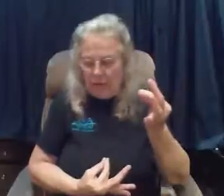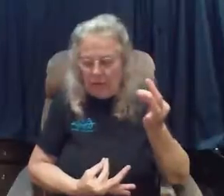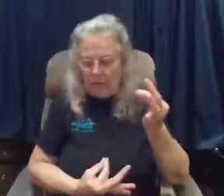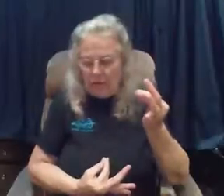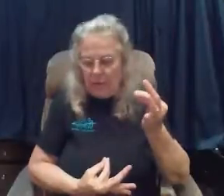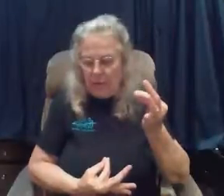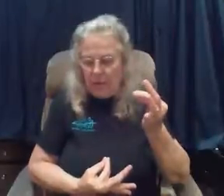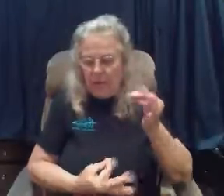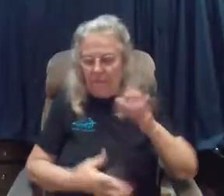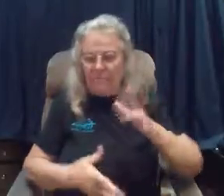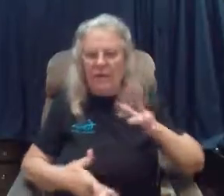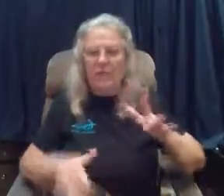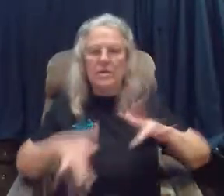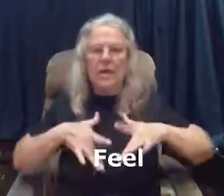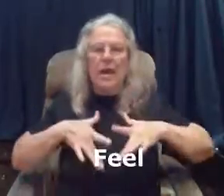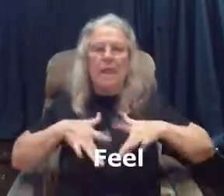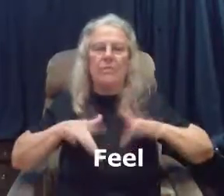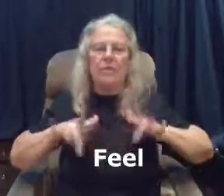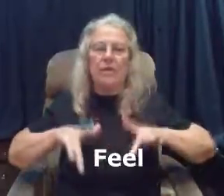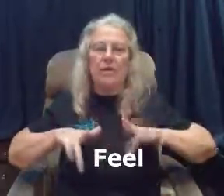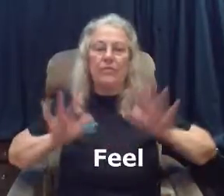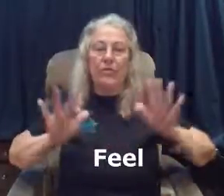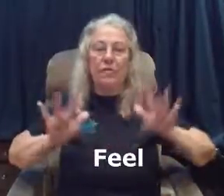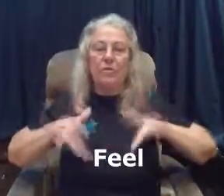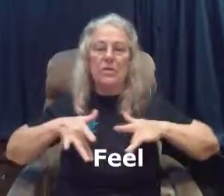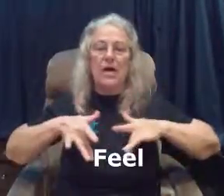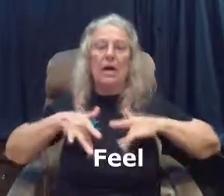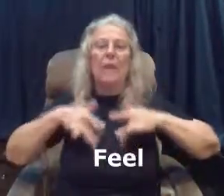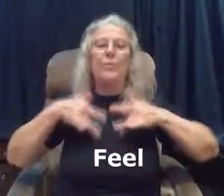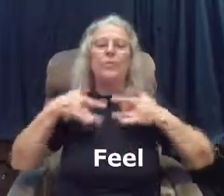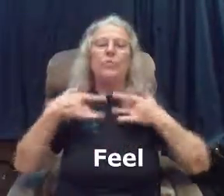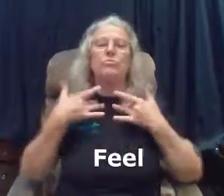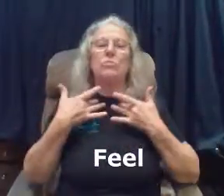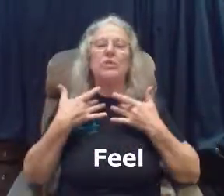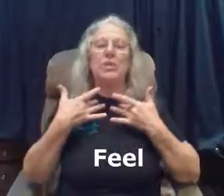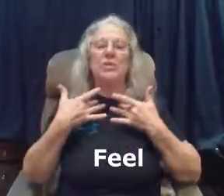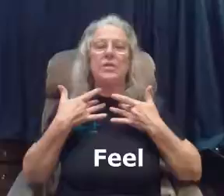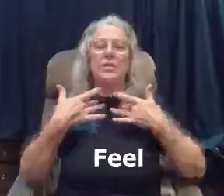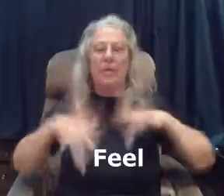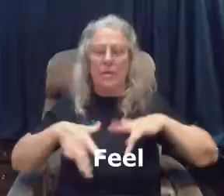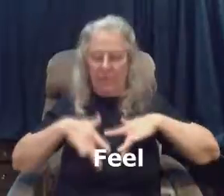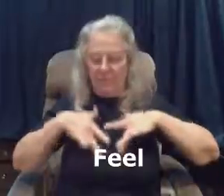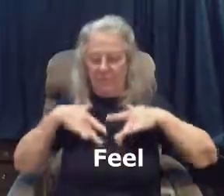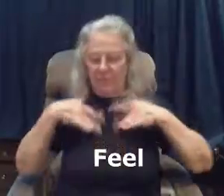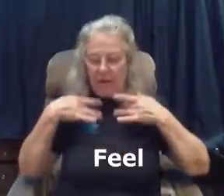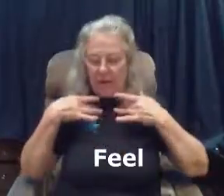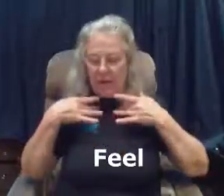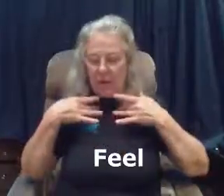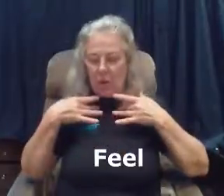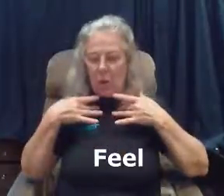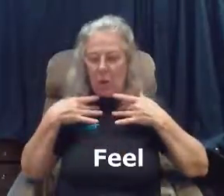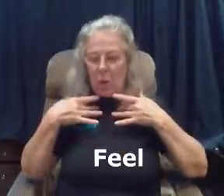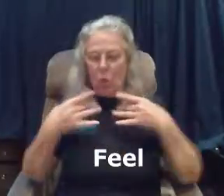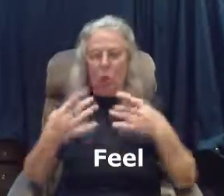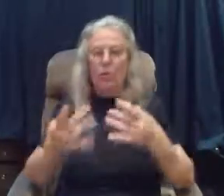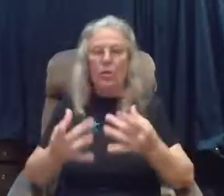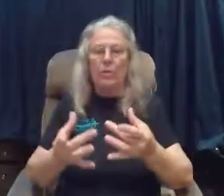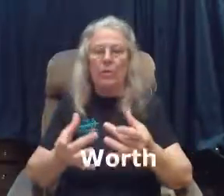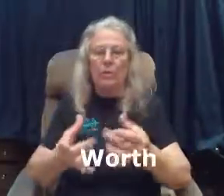out. Felt, and center fingers up your chest area. Felt. Worth,